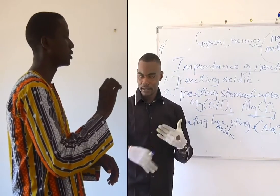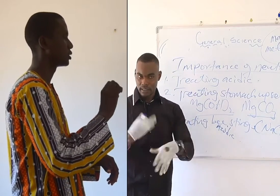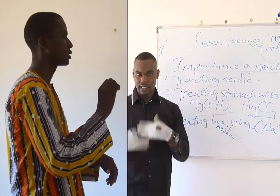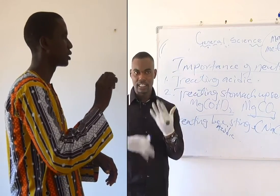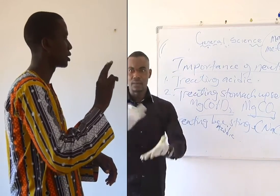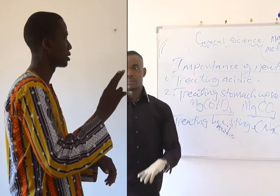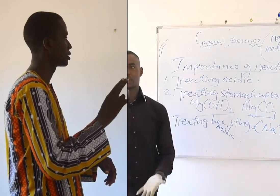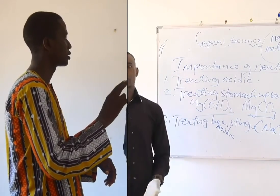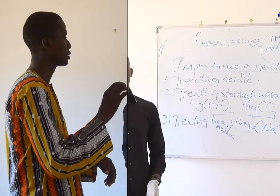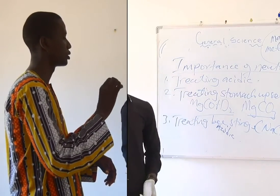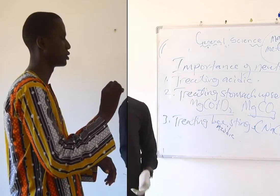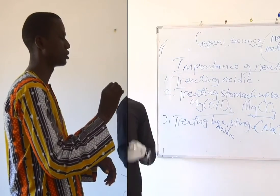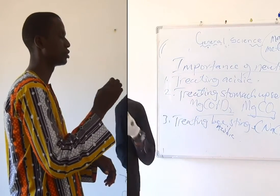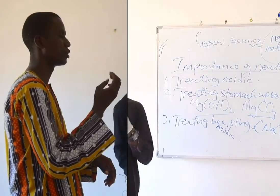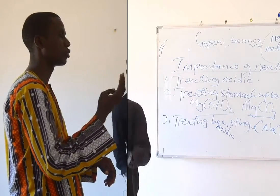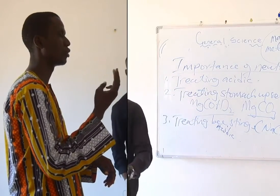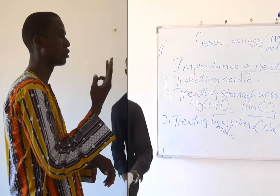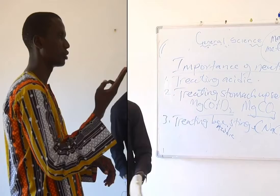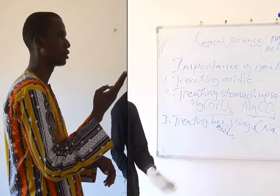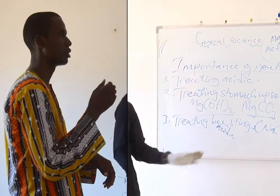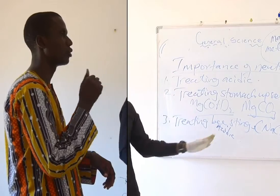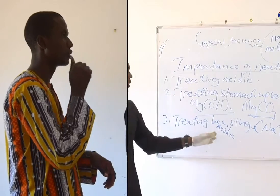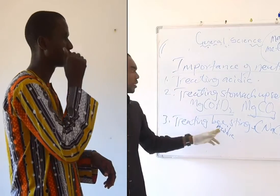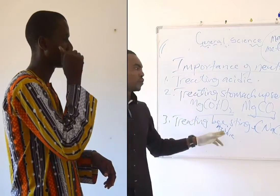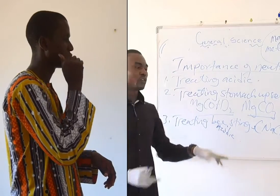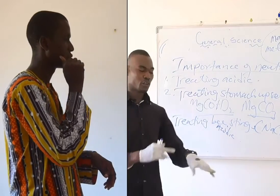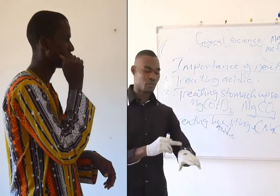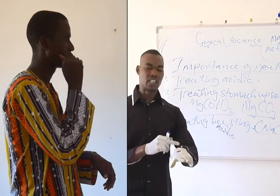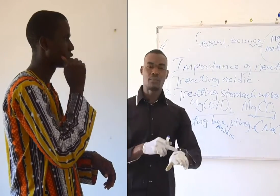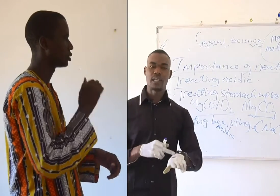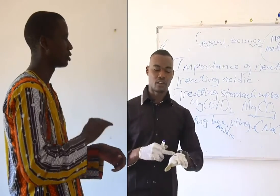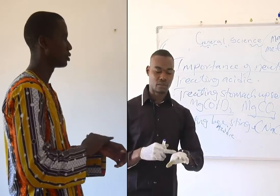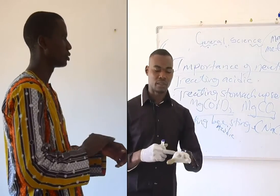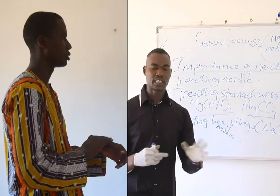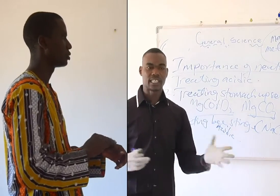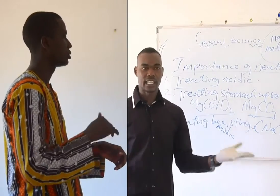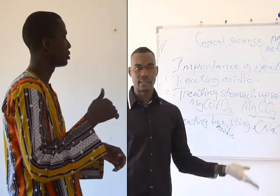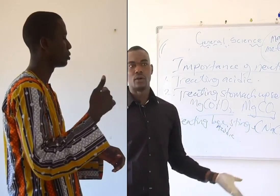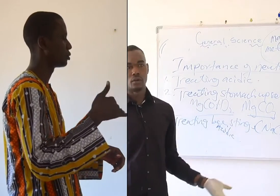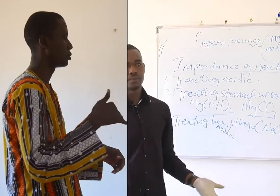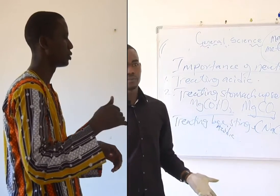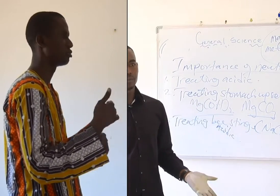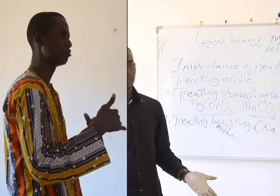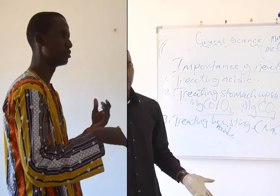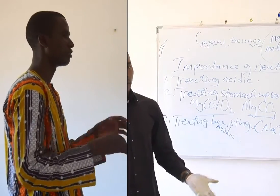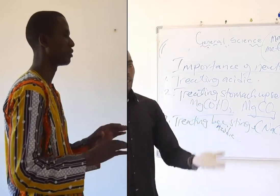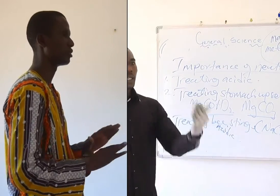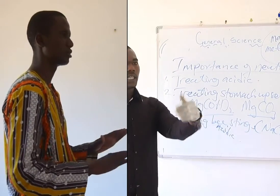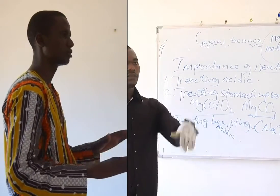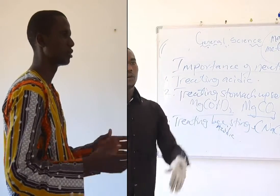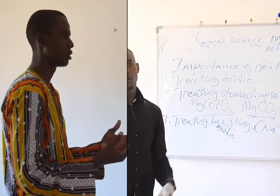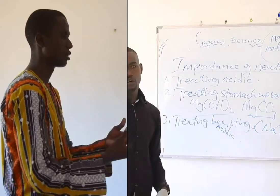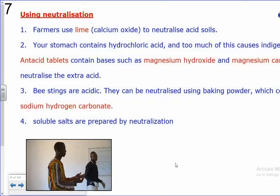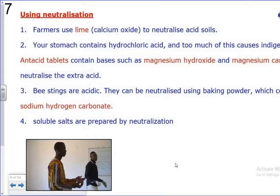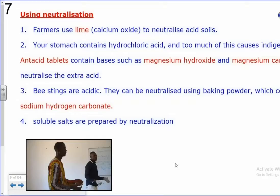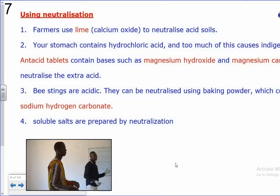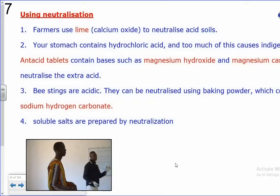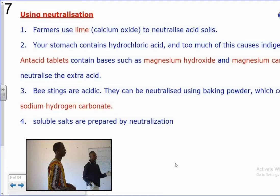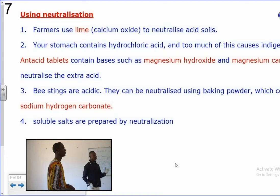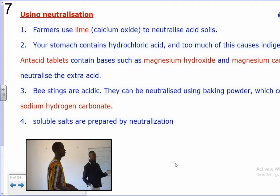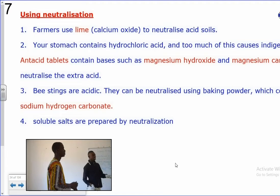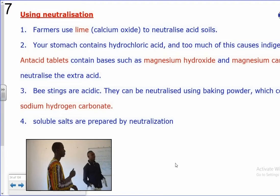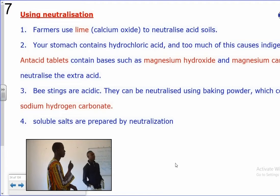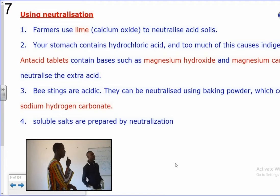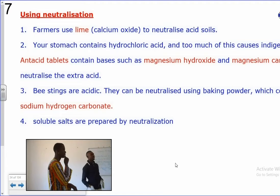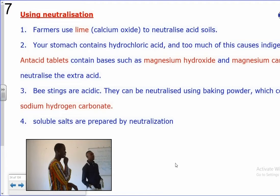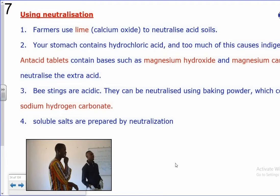combine, then there will be a process called neutralization, then you will not feel the pain of the bee sting anymore. Then 4,